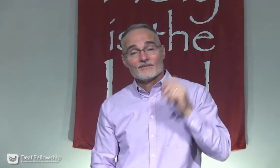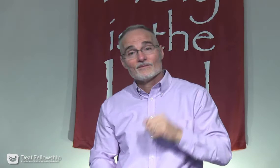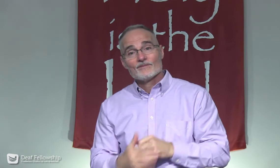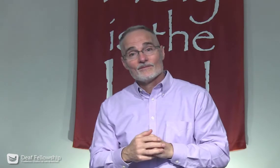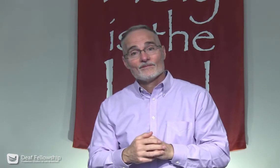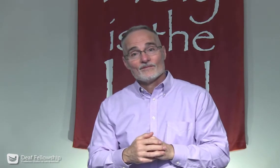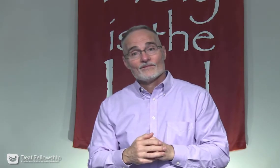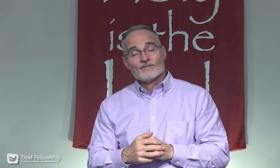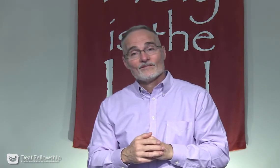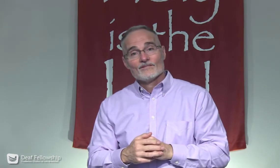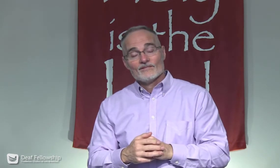in heaven.